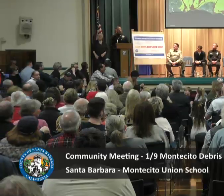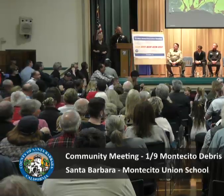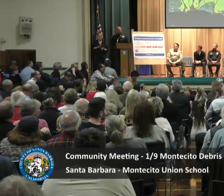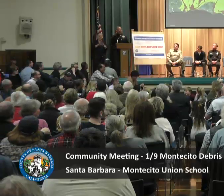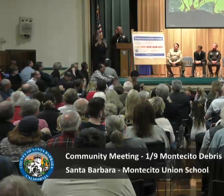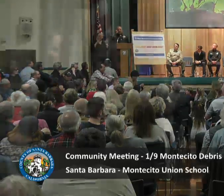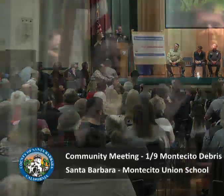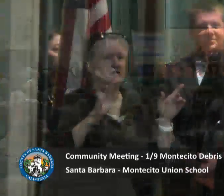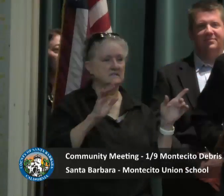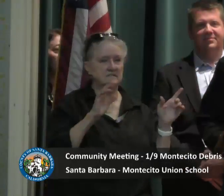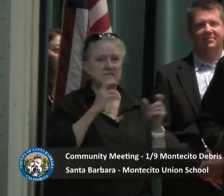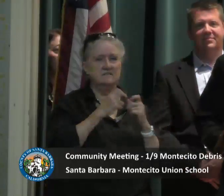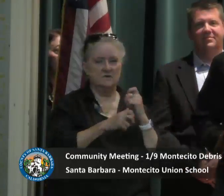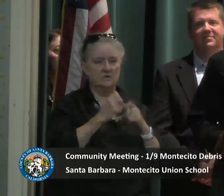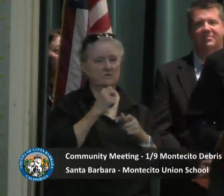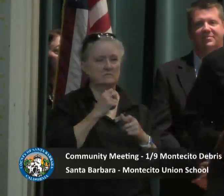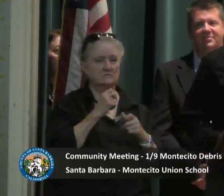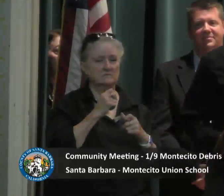Clearly, this is very difficult.